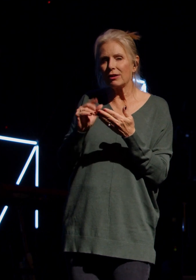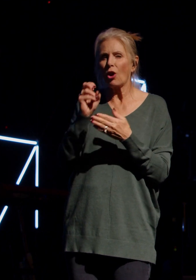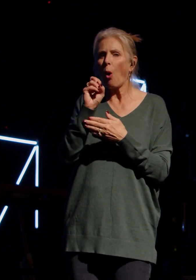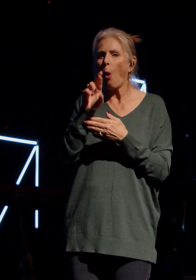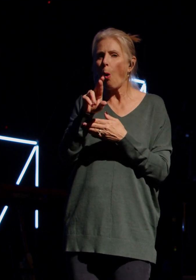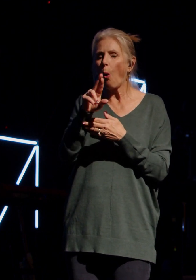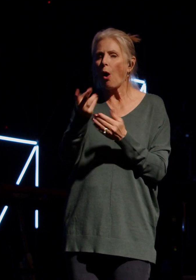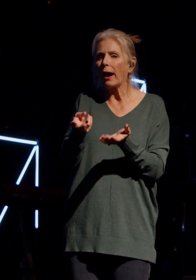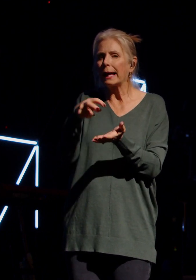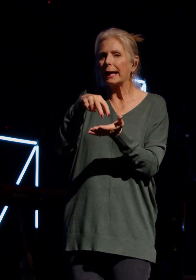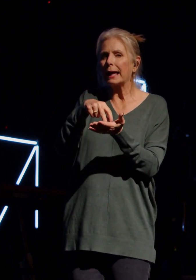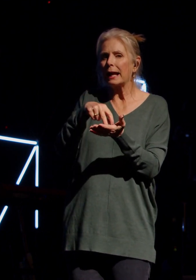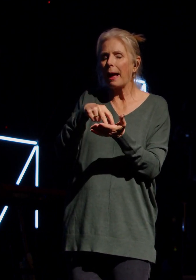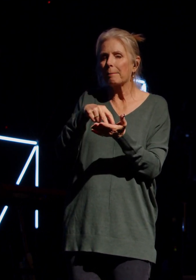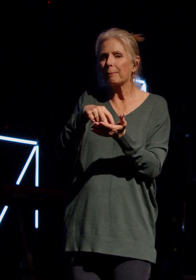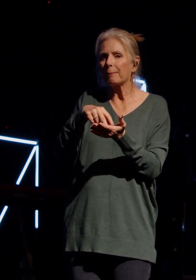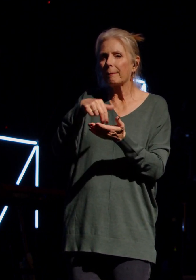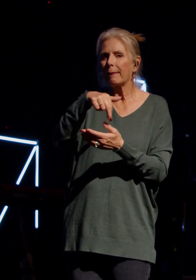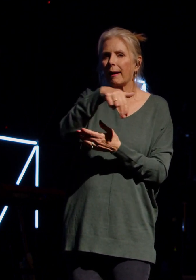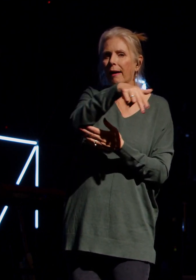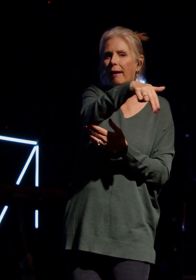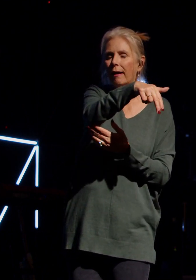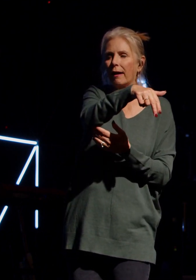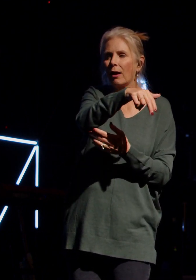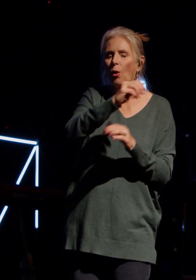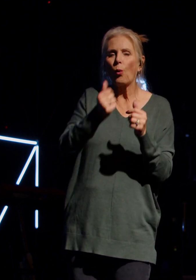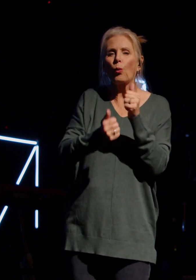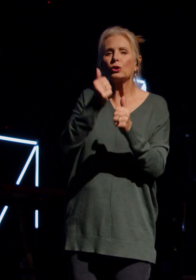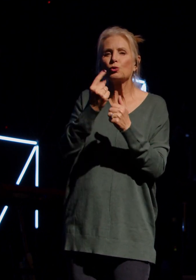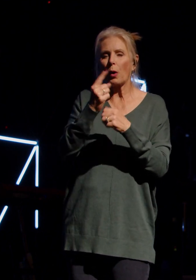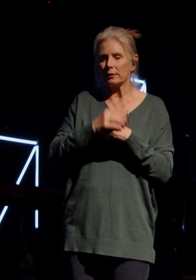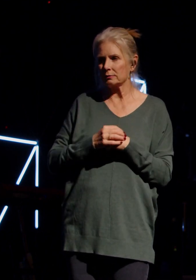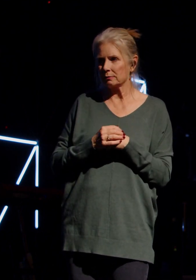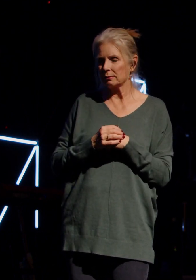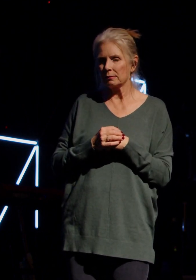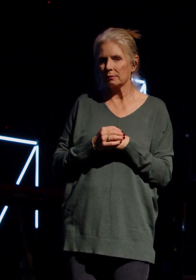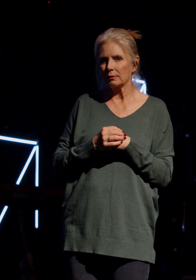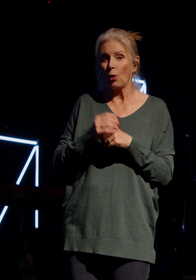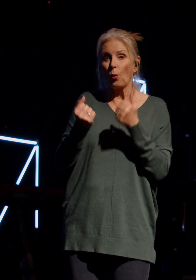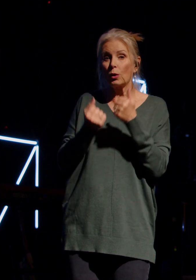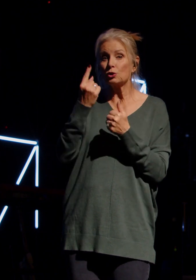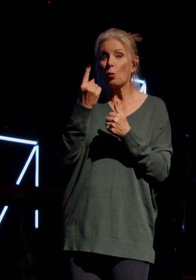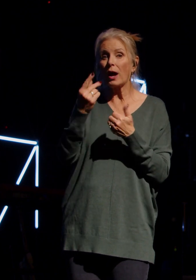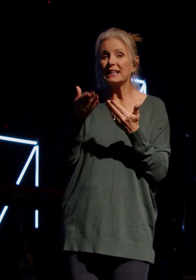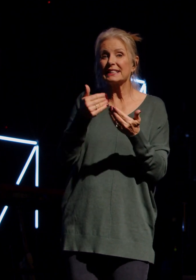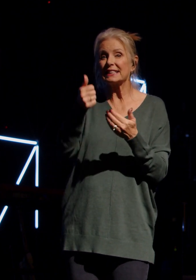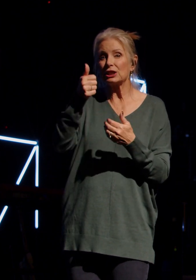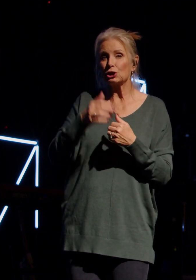which one's easier. It pretty much sounds the same for how we say it. Which one really is easier?